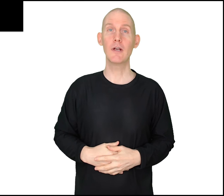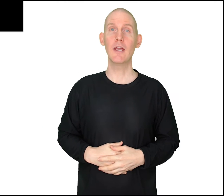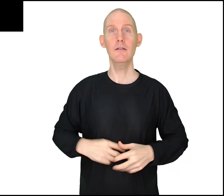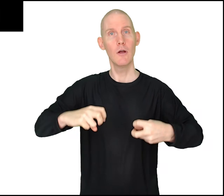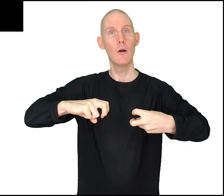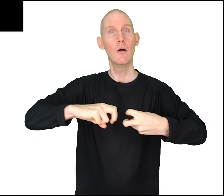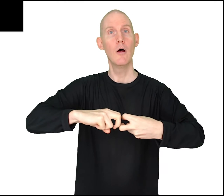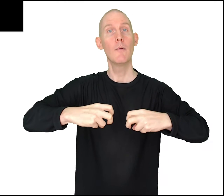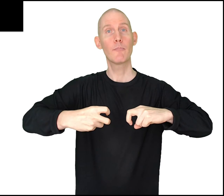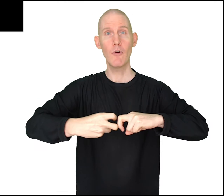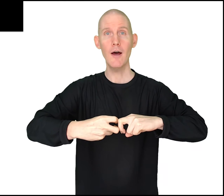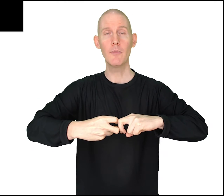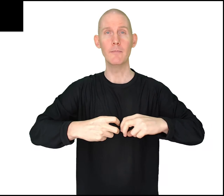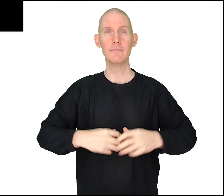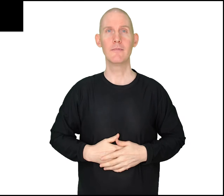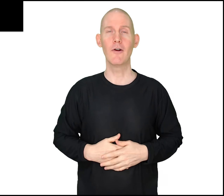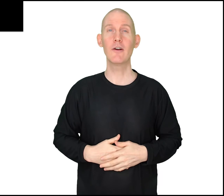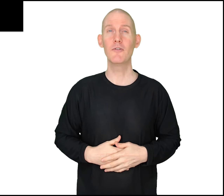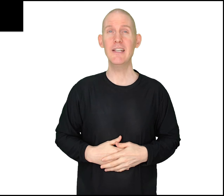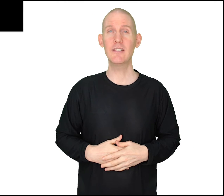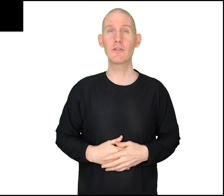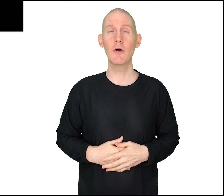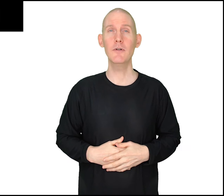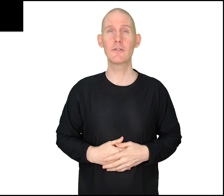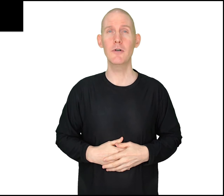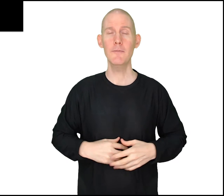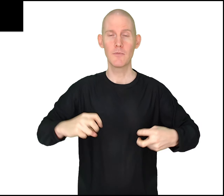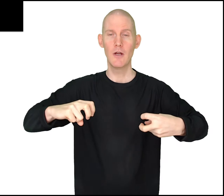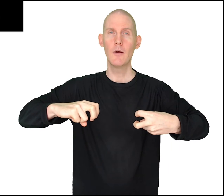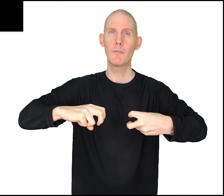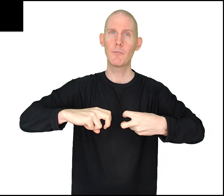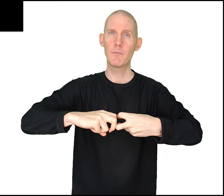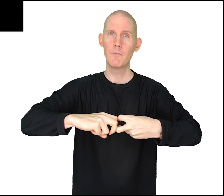again, problem. All right, I'll go nice and slow. Let's do it.